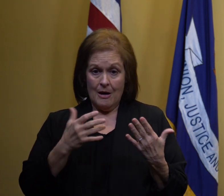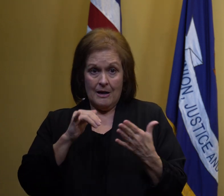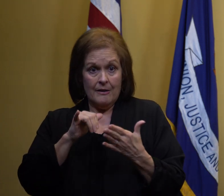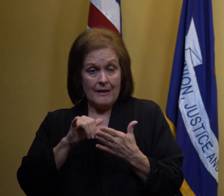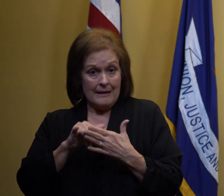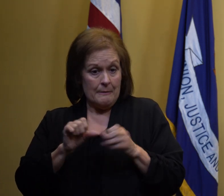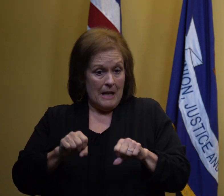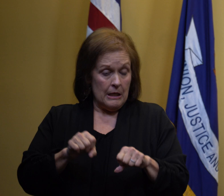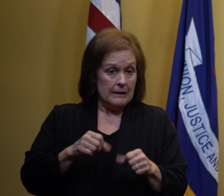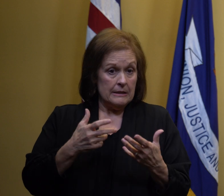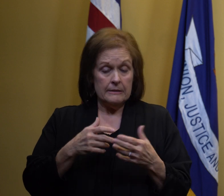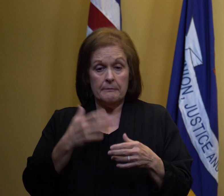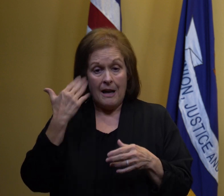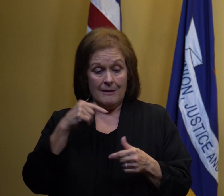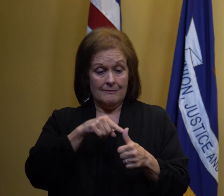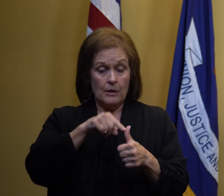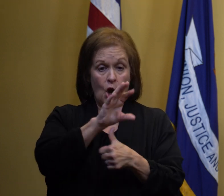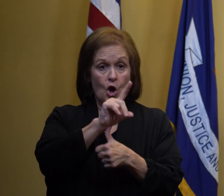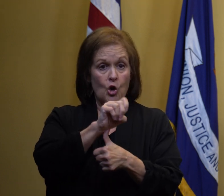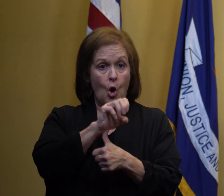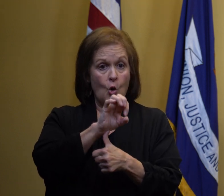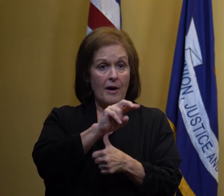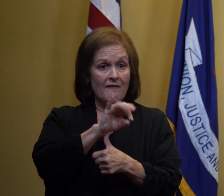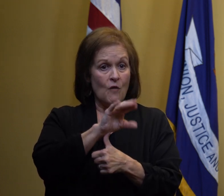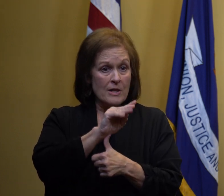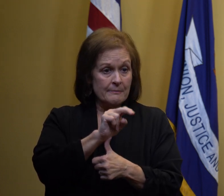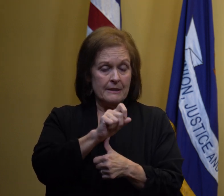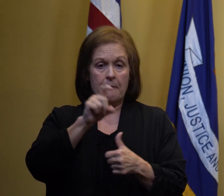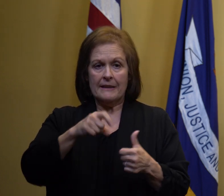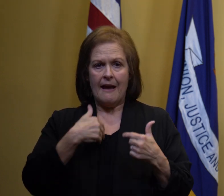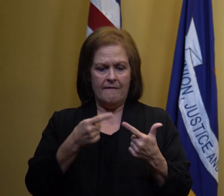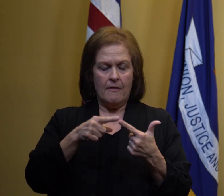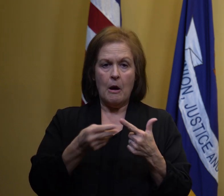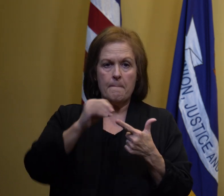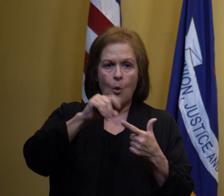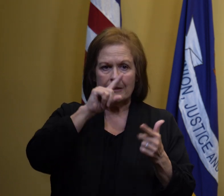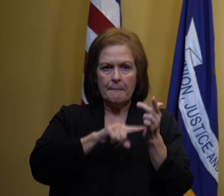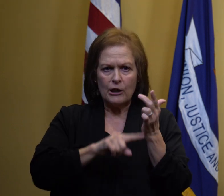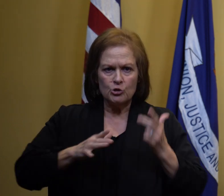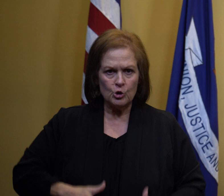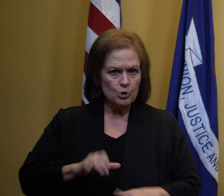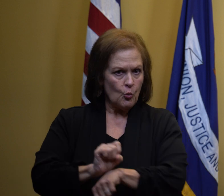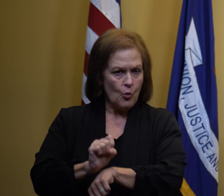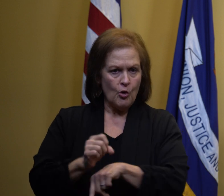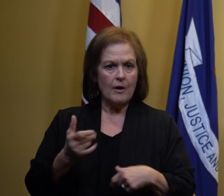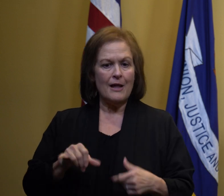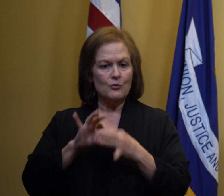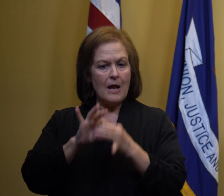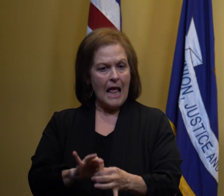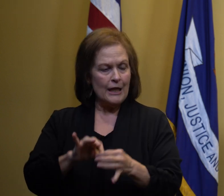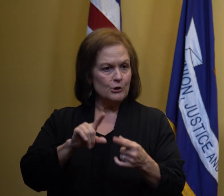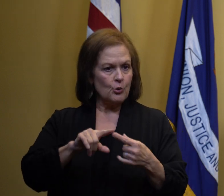capacity matters, meaning in terms of code enforcement, and having more inspectors out there, but that's what we're doing. Even as it relates to